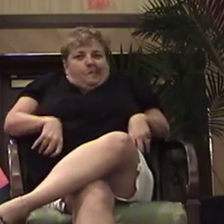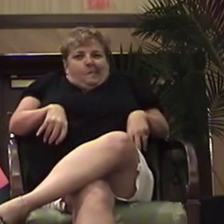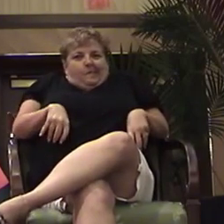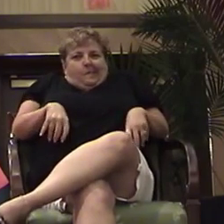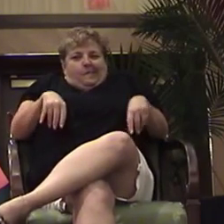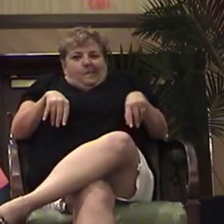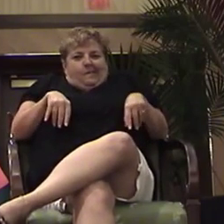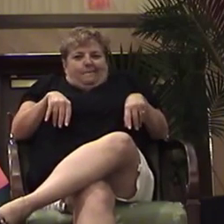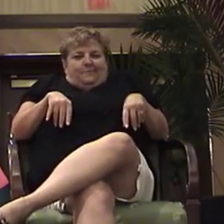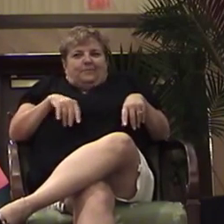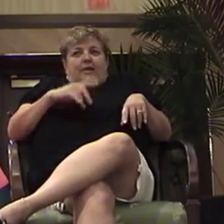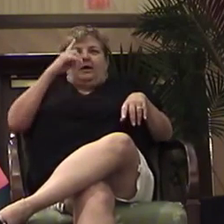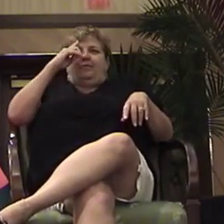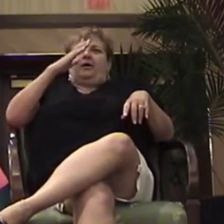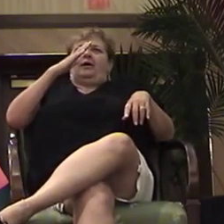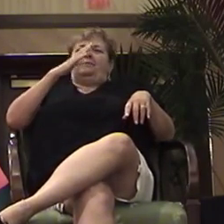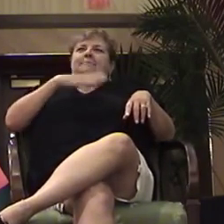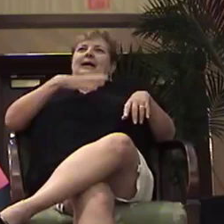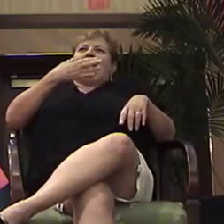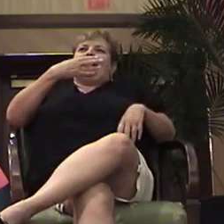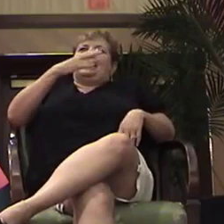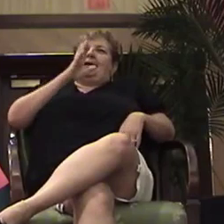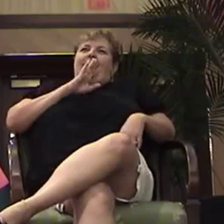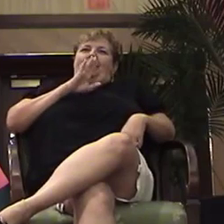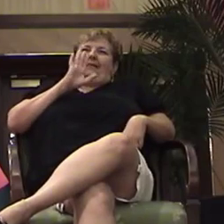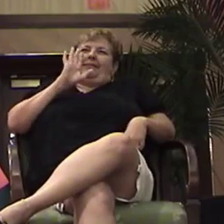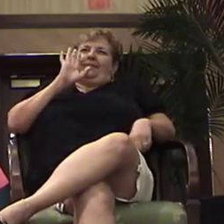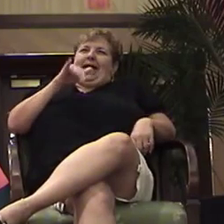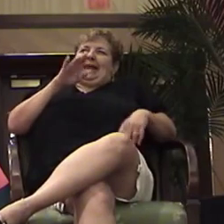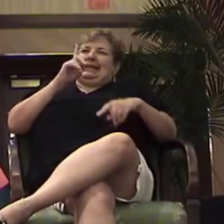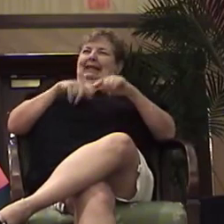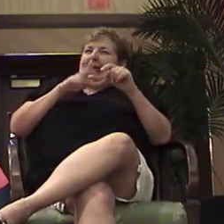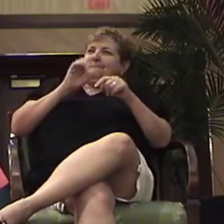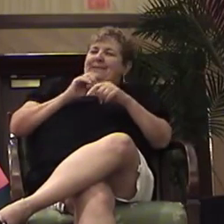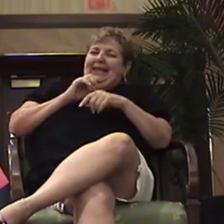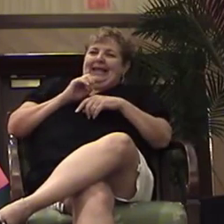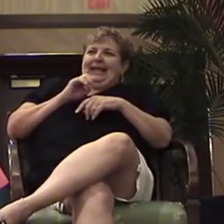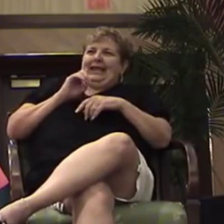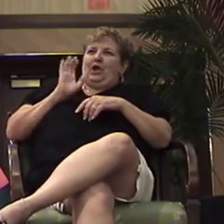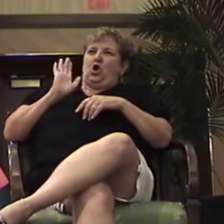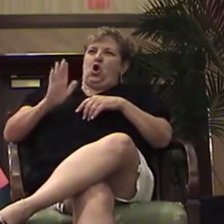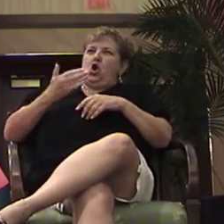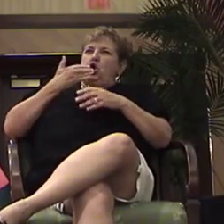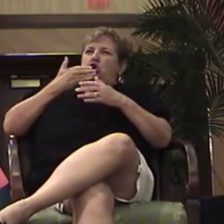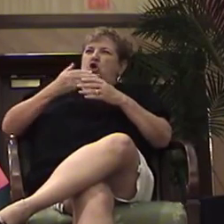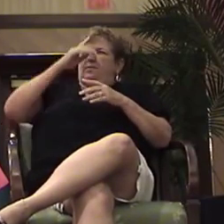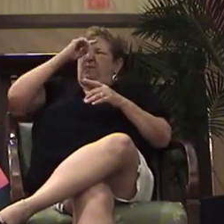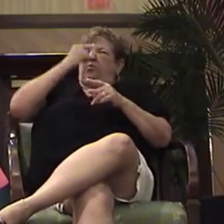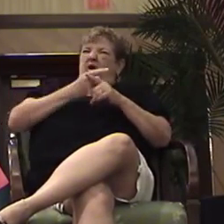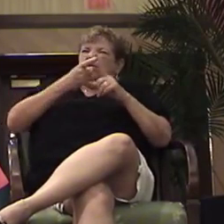And I thought, my God, that can't be her good brother from New York.